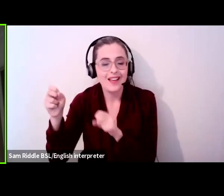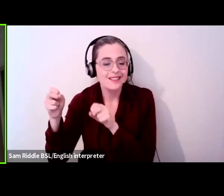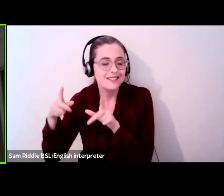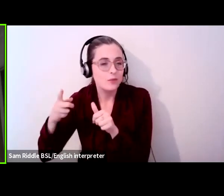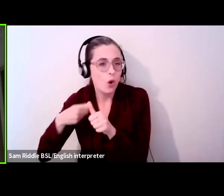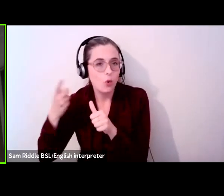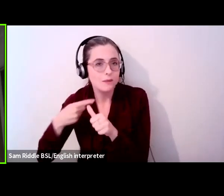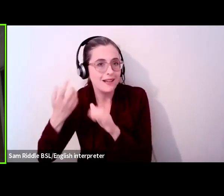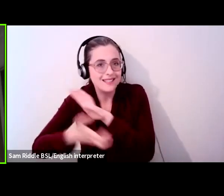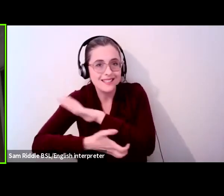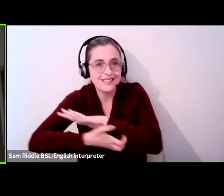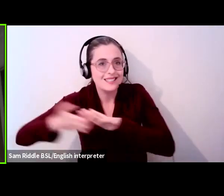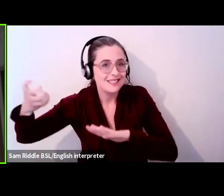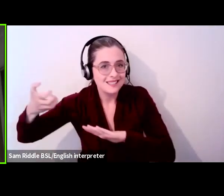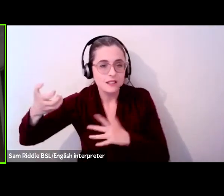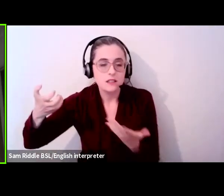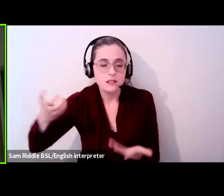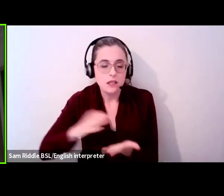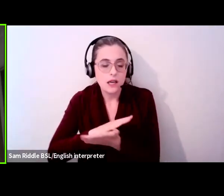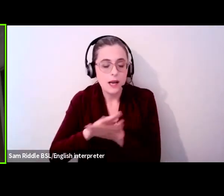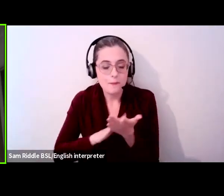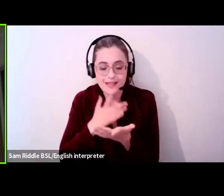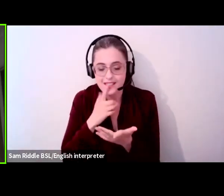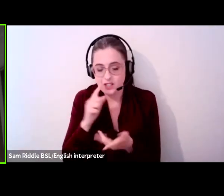and you have very little control over